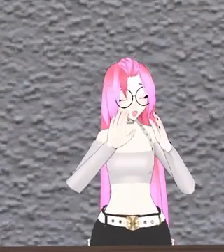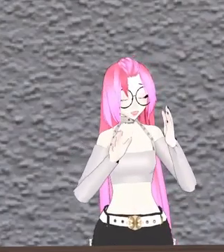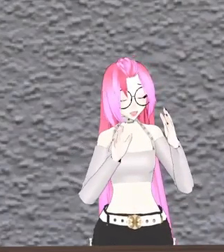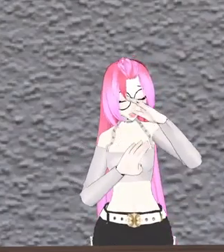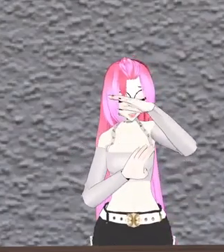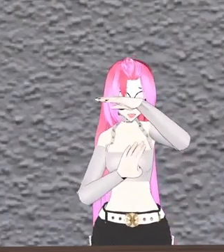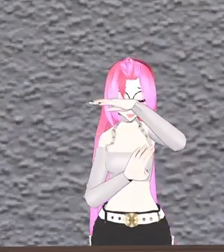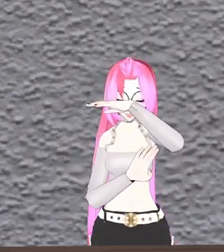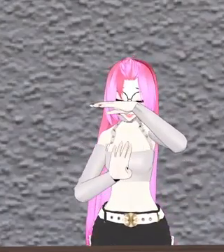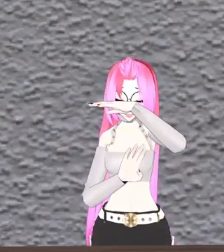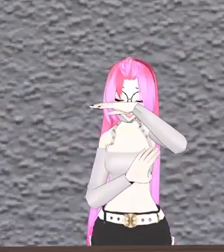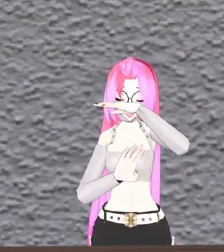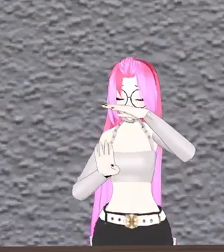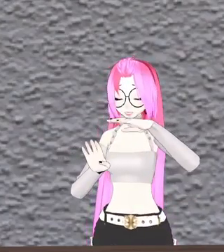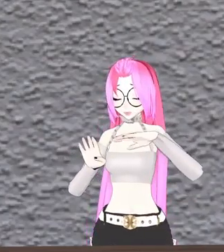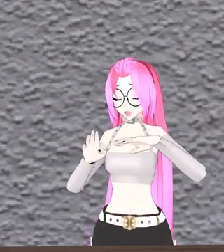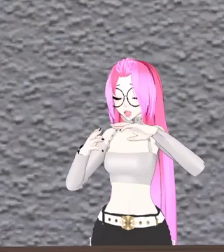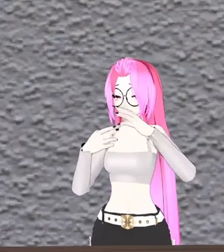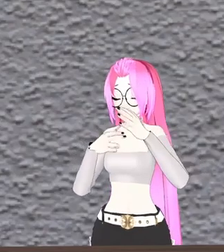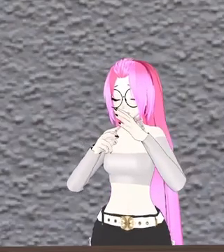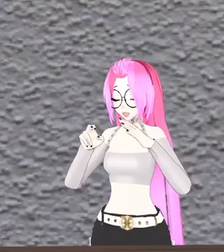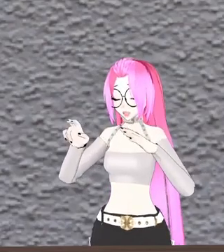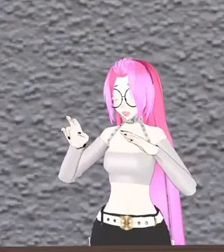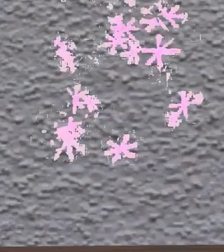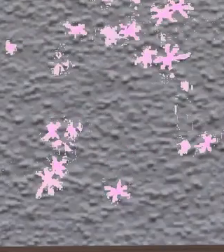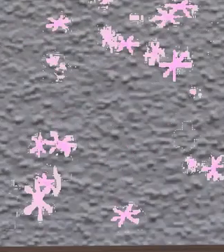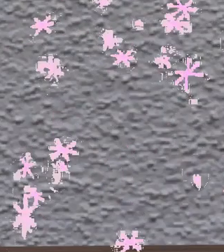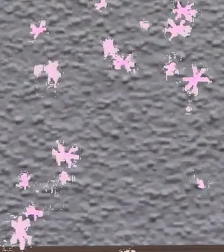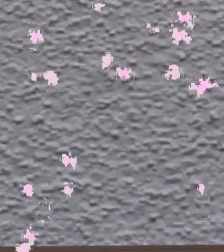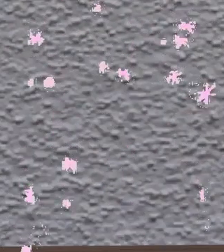with doing a little bit of the basics? And that means...